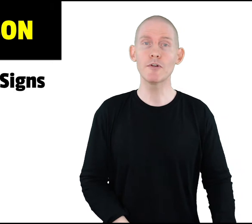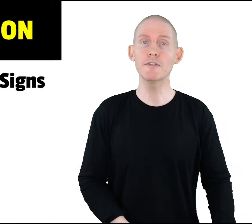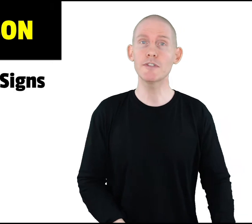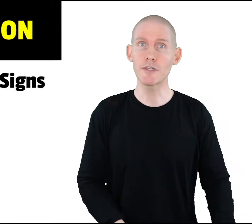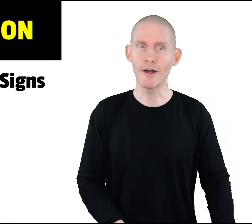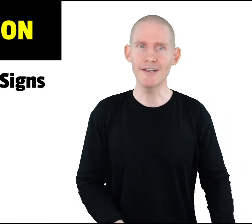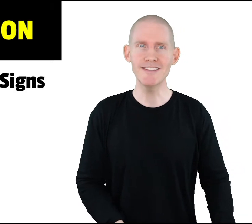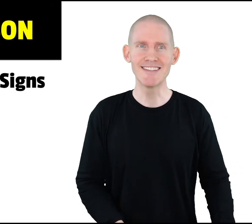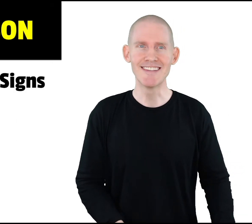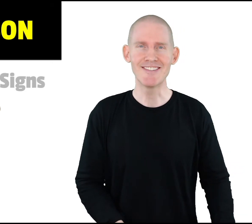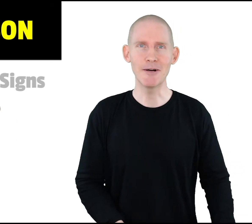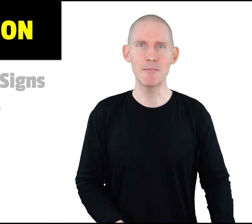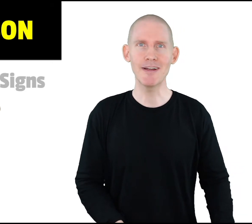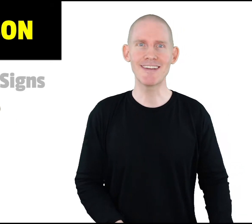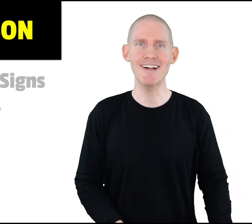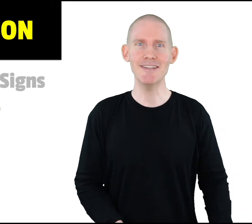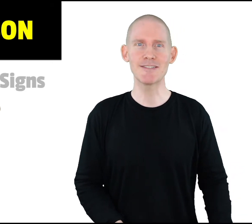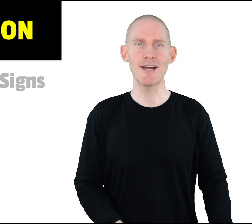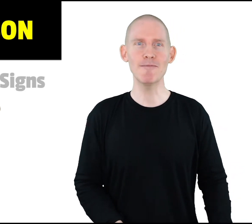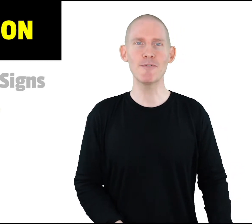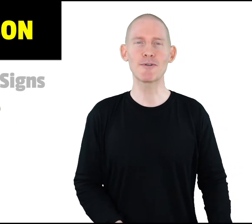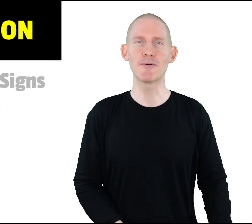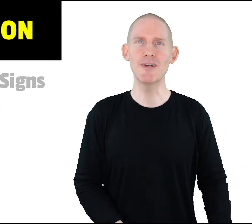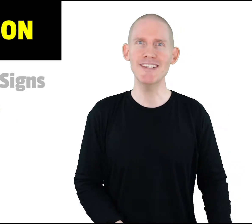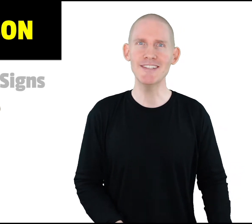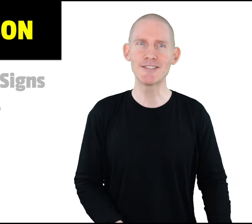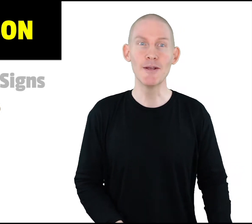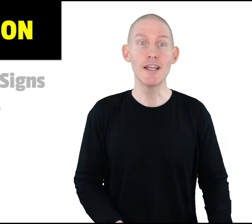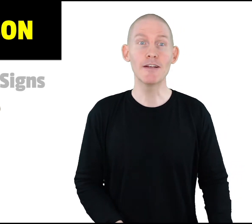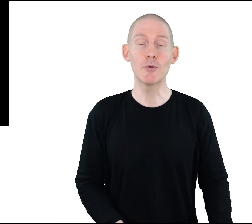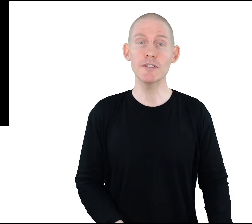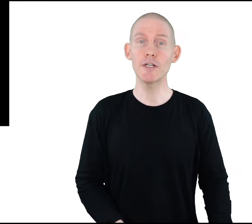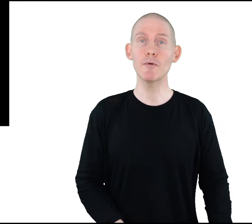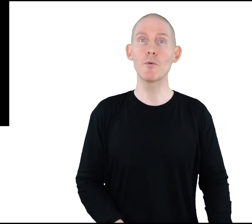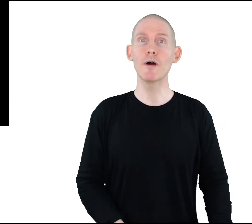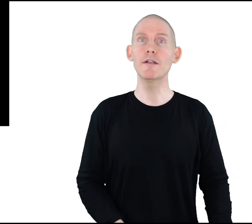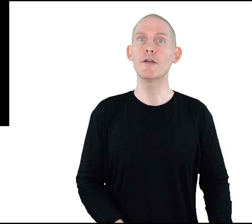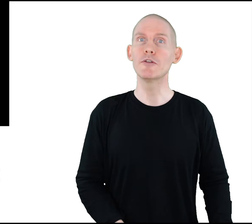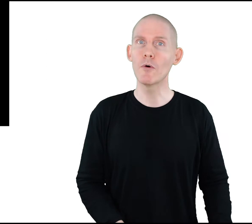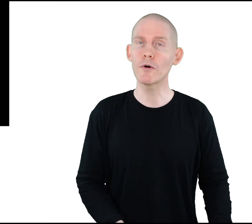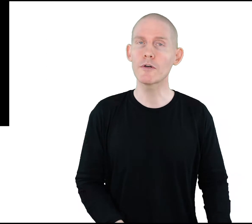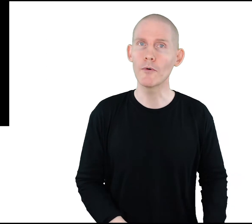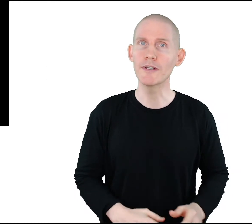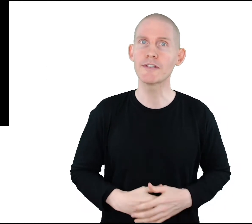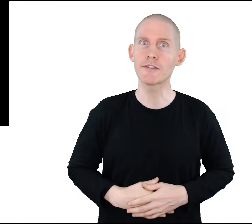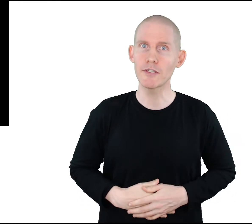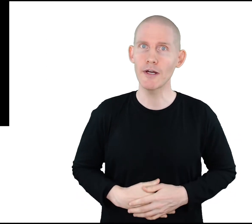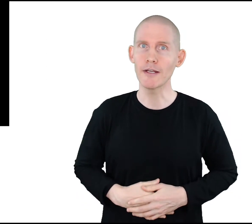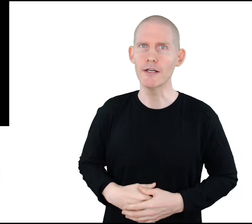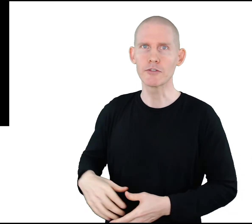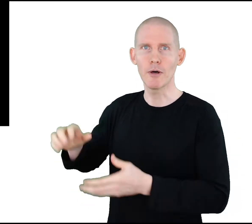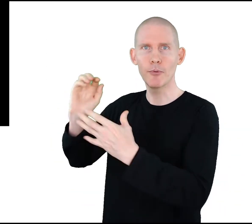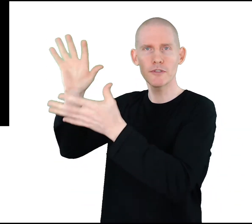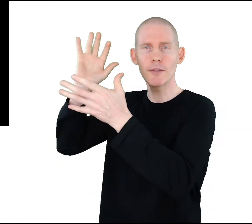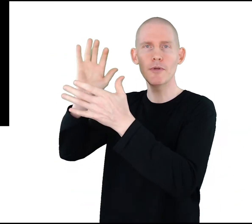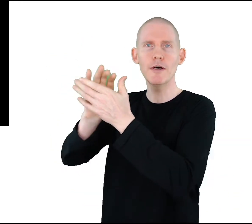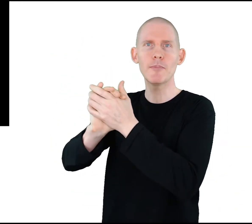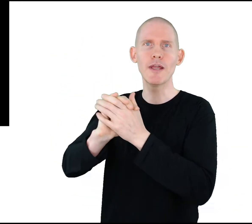the signs, well, by golly, it's time for a quiz. In quiz number 1, you're going to sign. So I'll put something up and